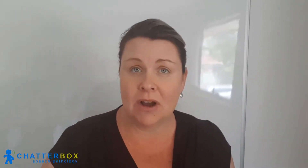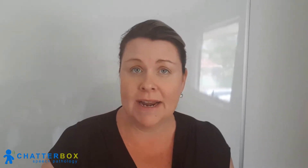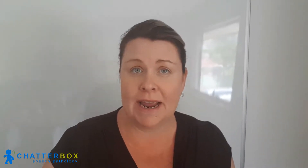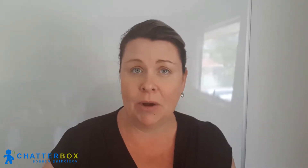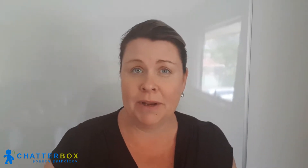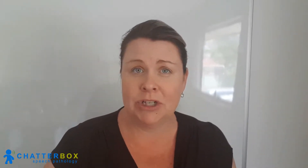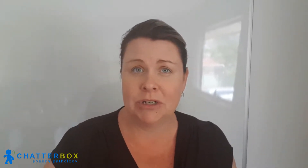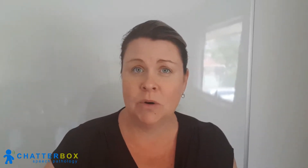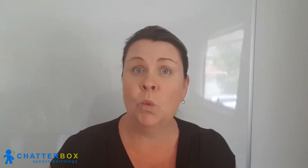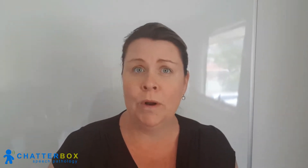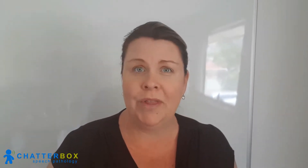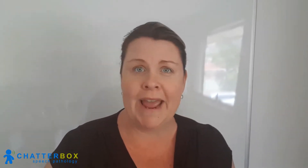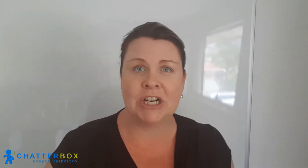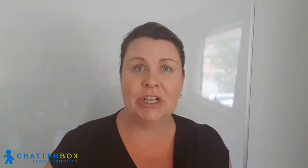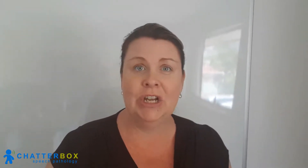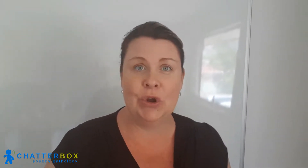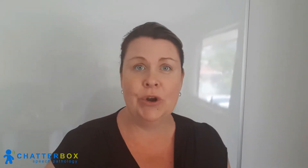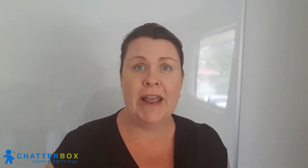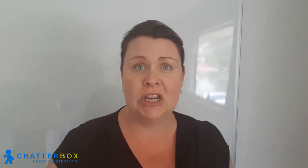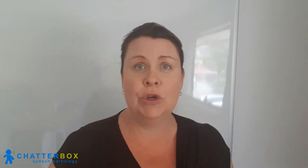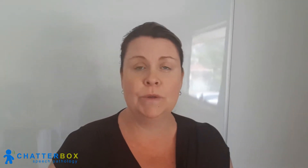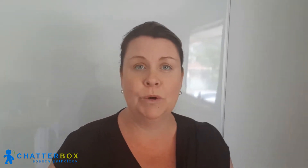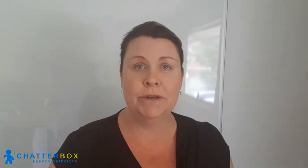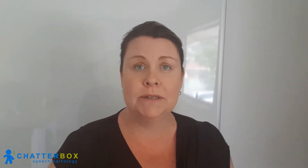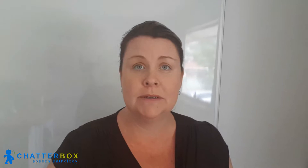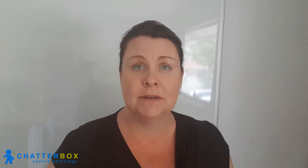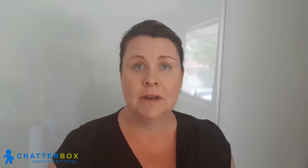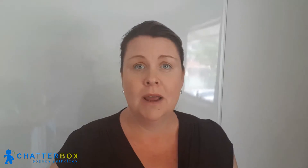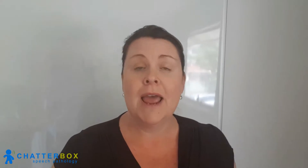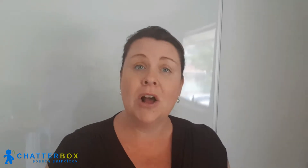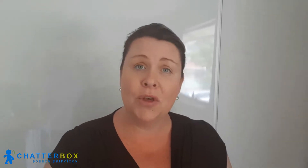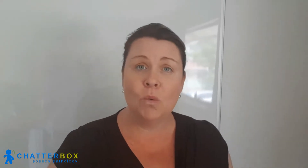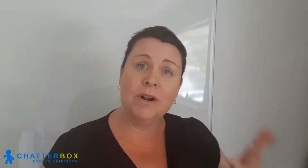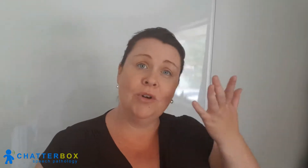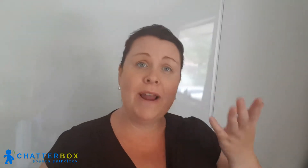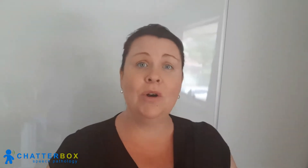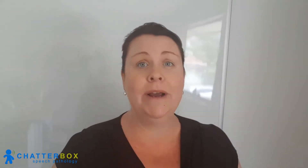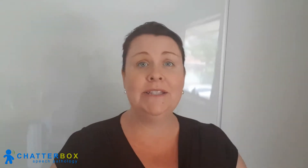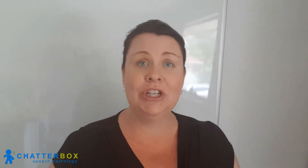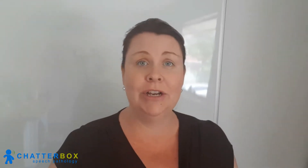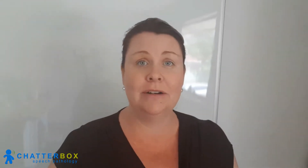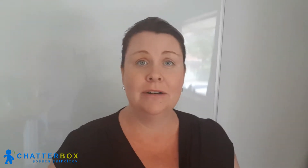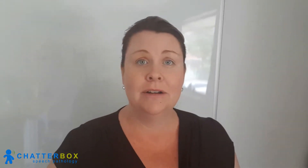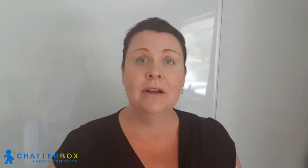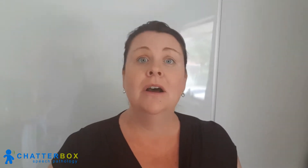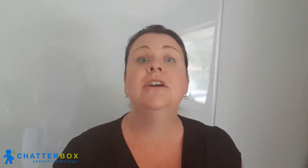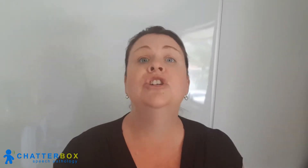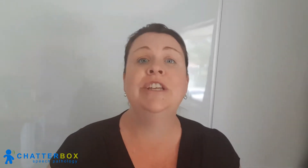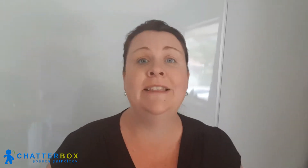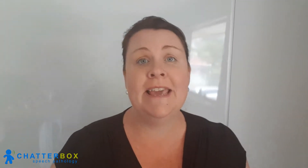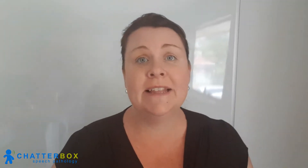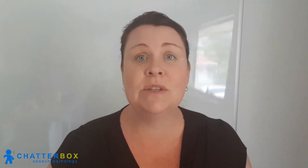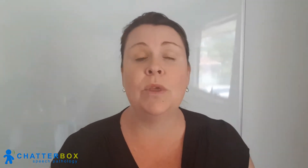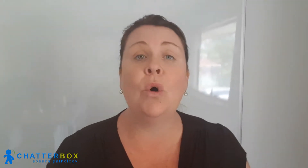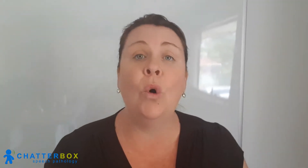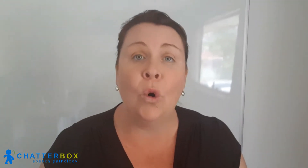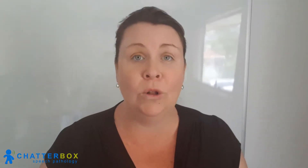sign language, will they actually learn how to use words? And I thought, what a great question! I should have the answer with all of